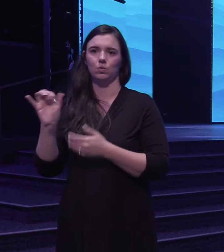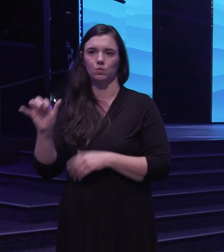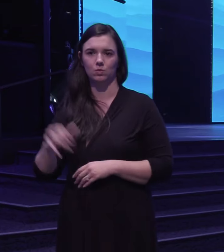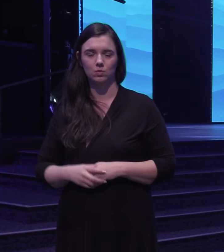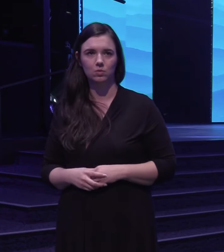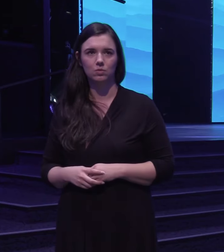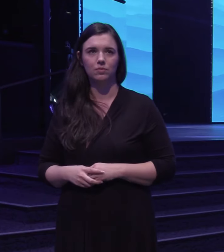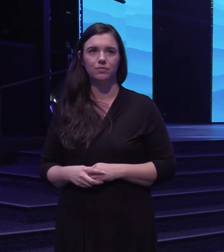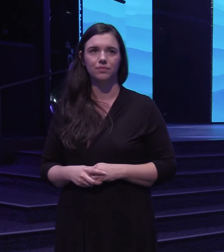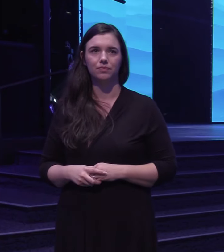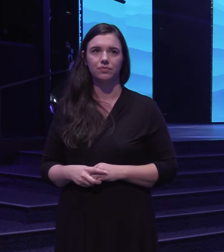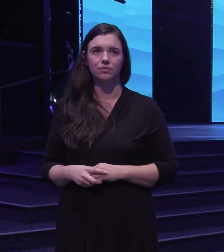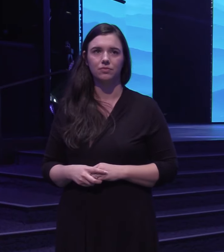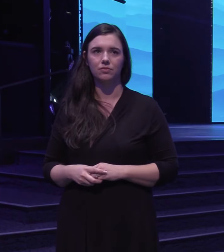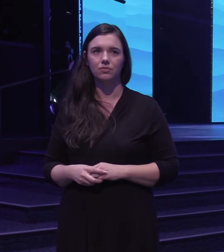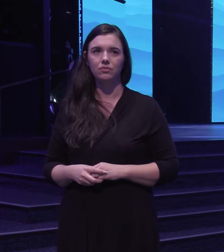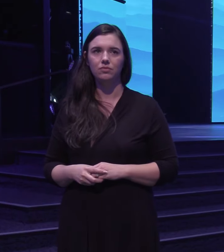The